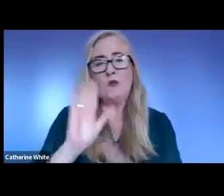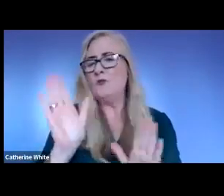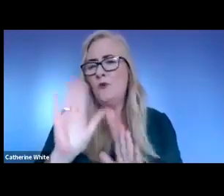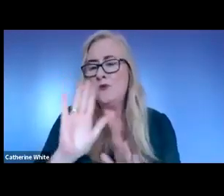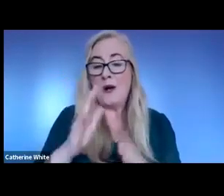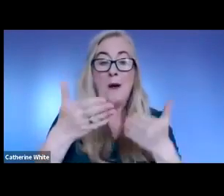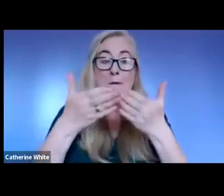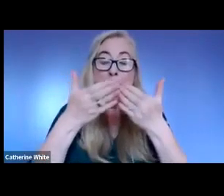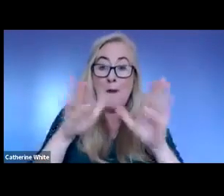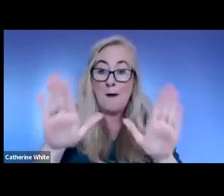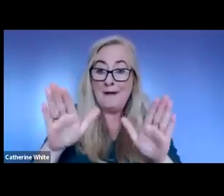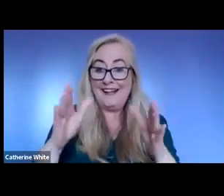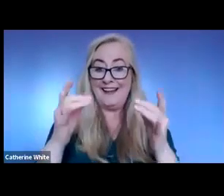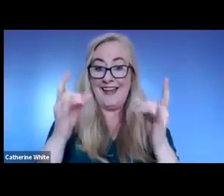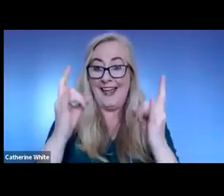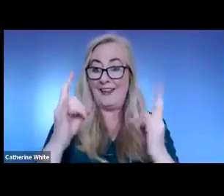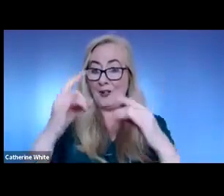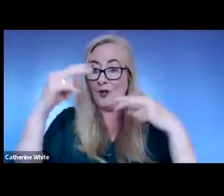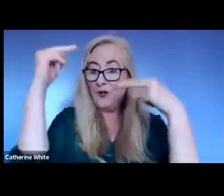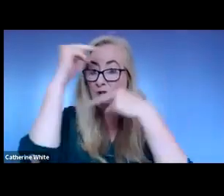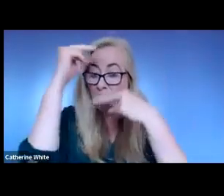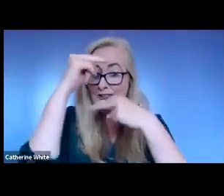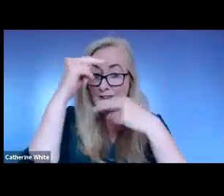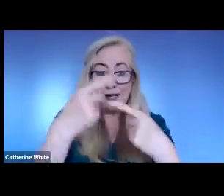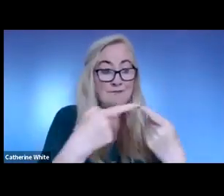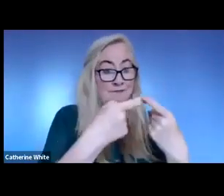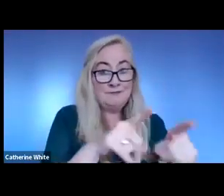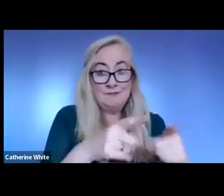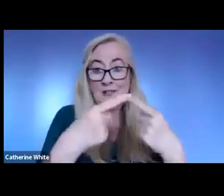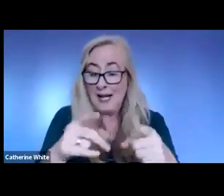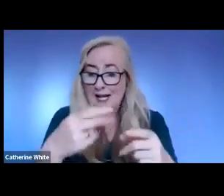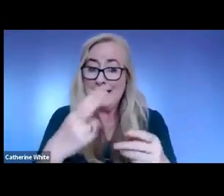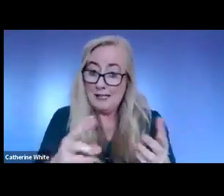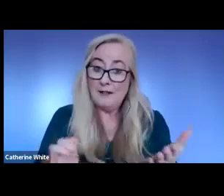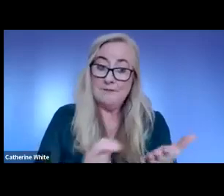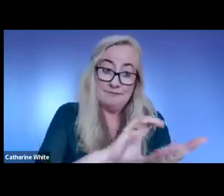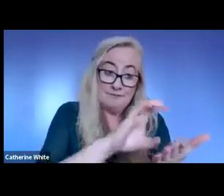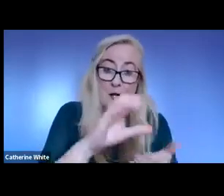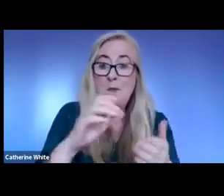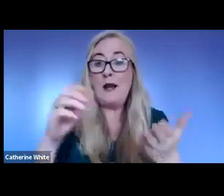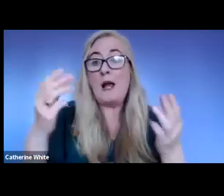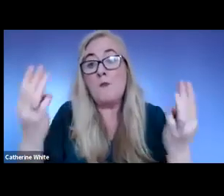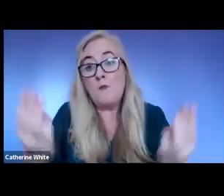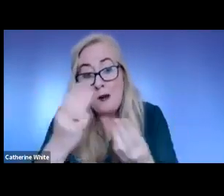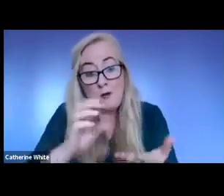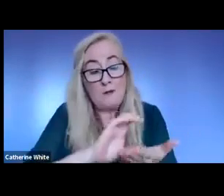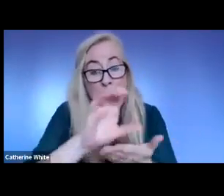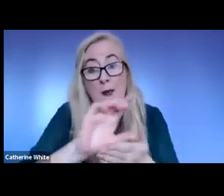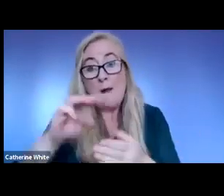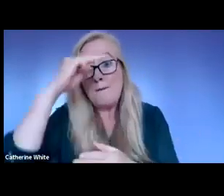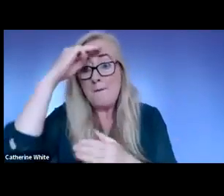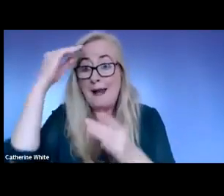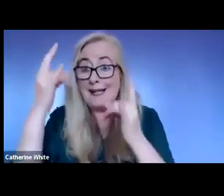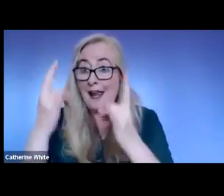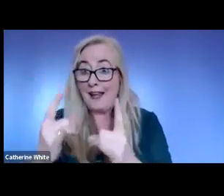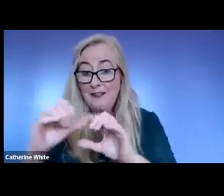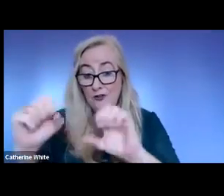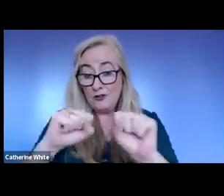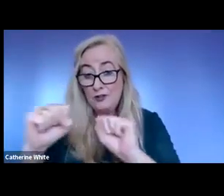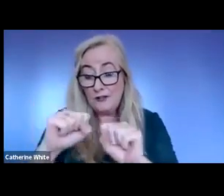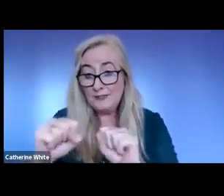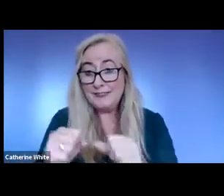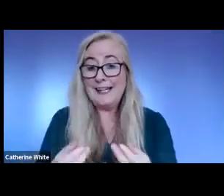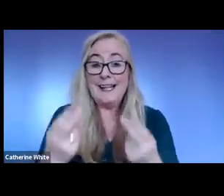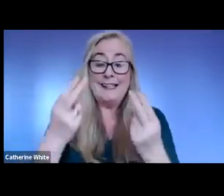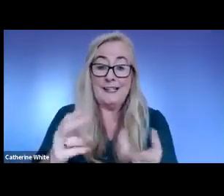public health nurses, and all that entails. We need to properly resource our mental health services. We need to